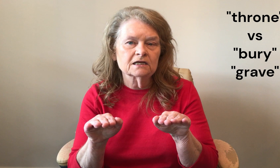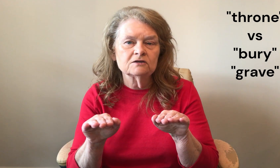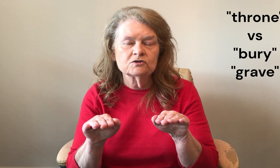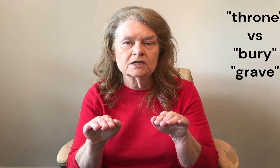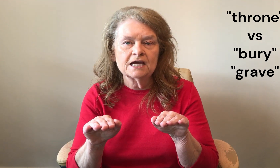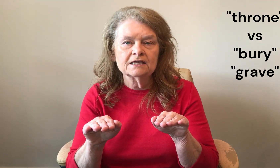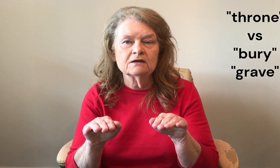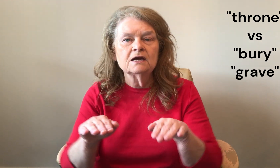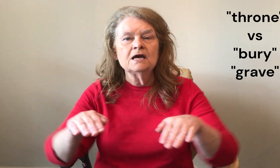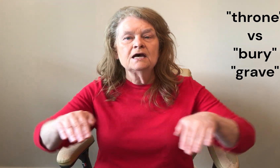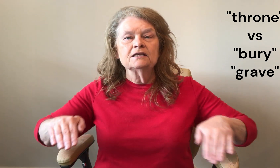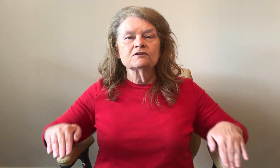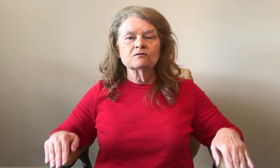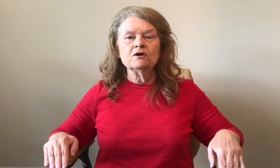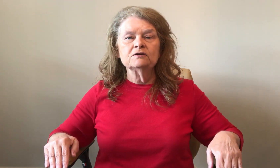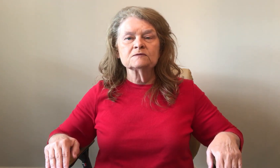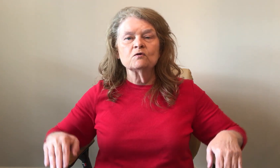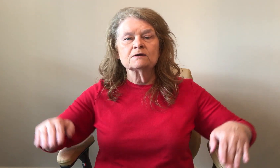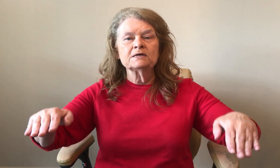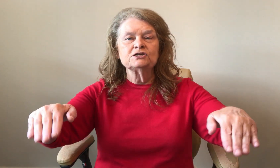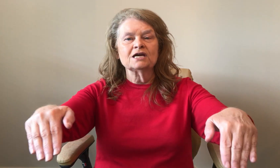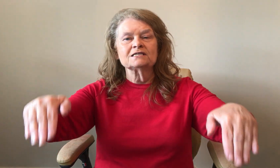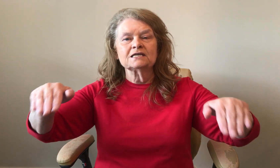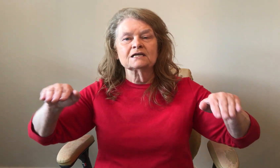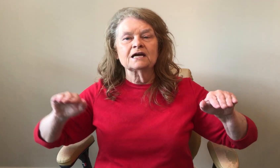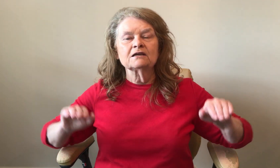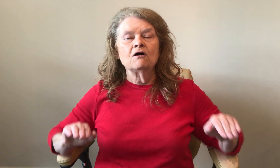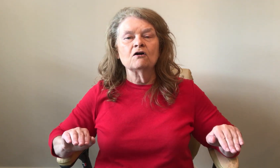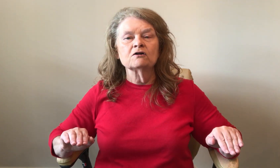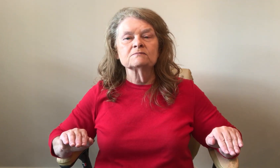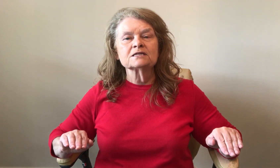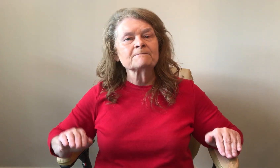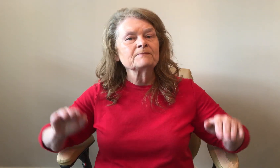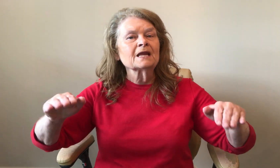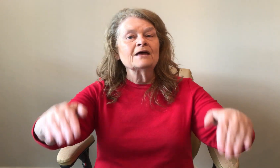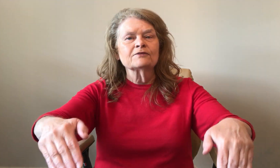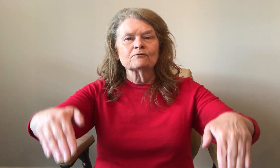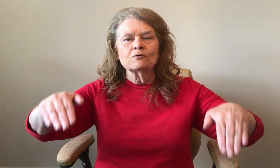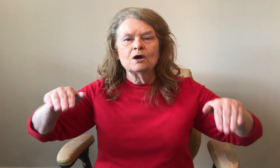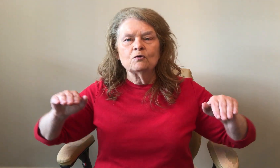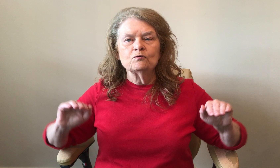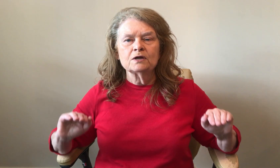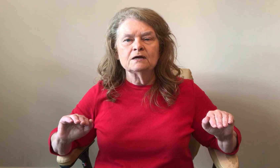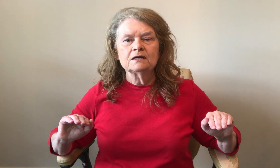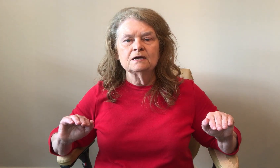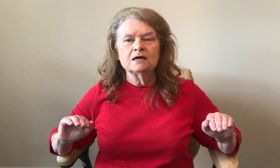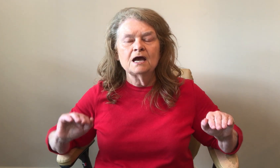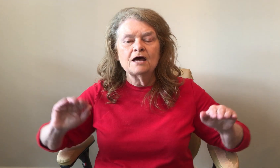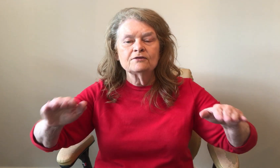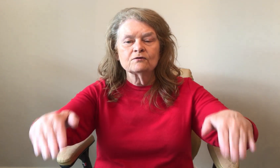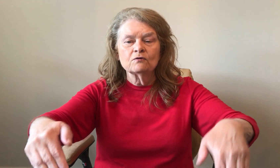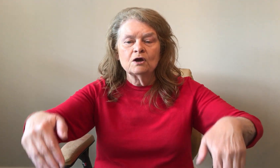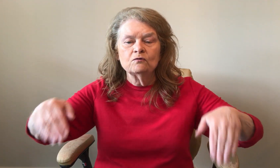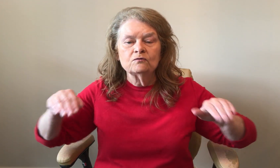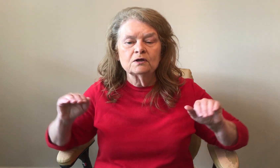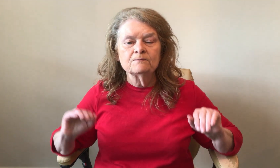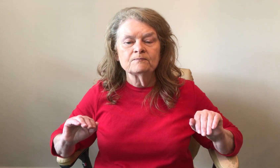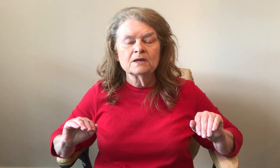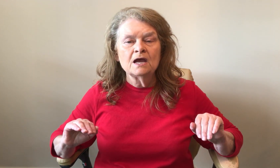closer together. The throne is more majestic, like the arms. Throne. Throne.